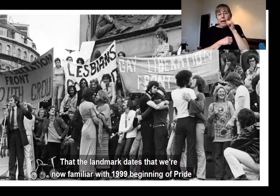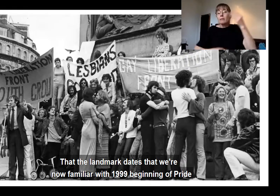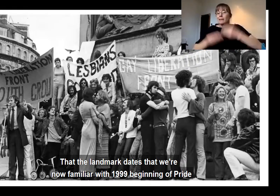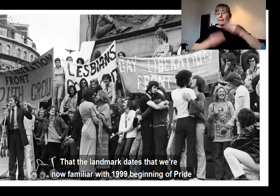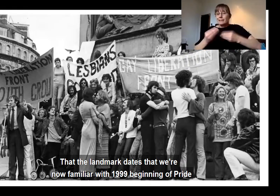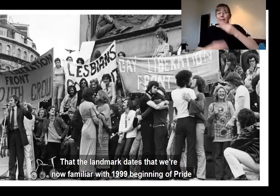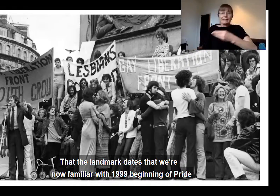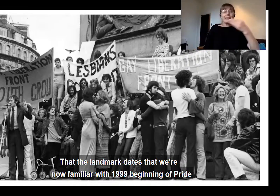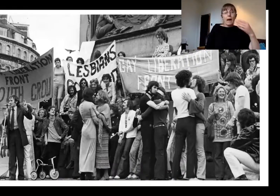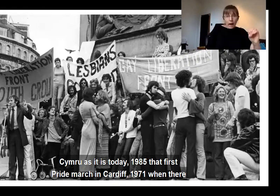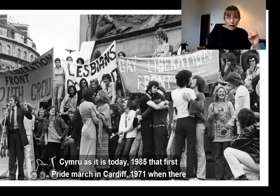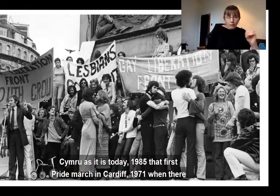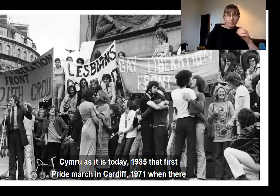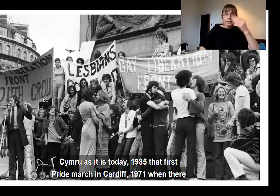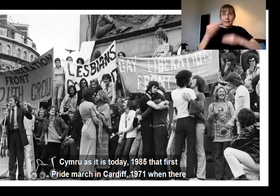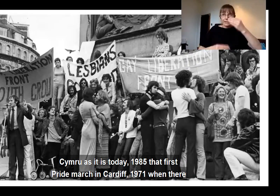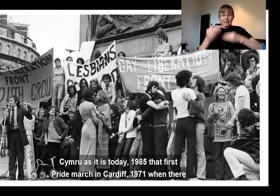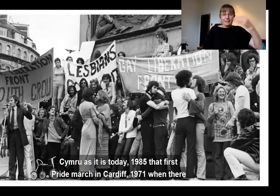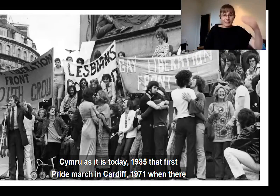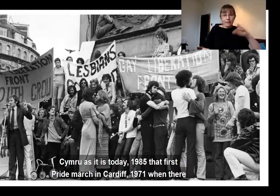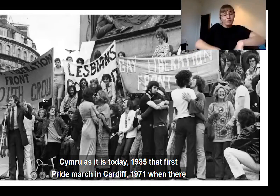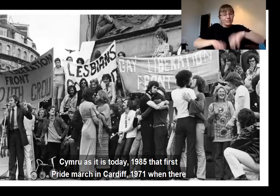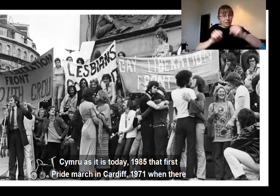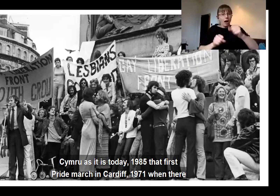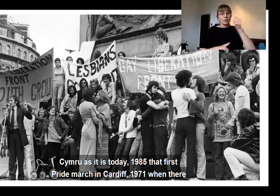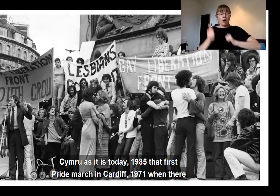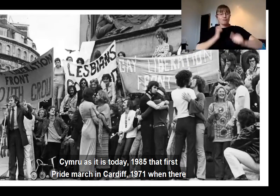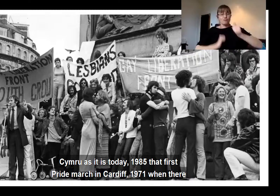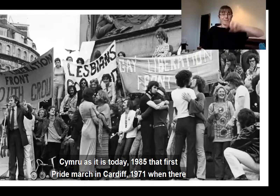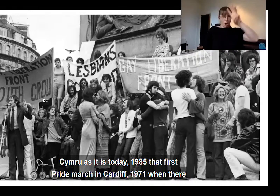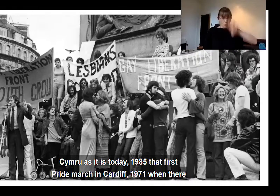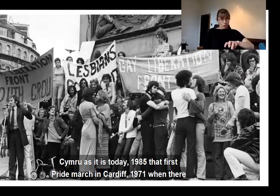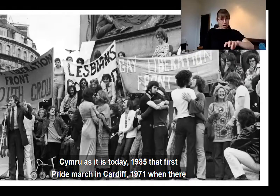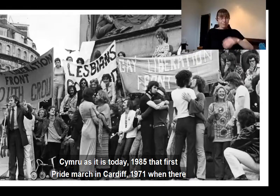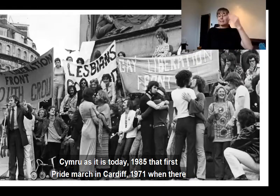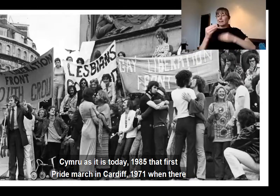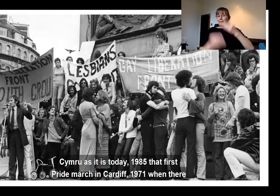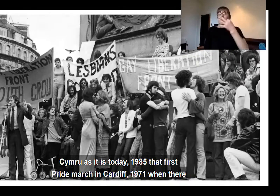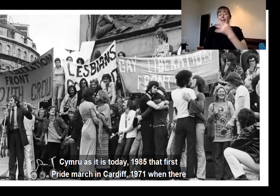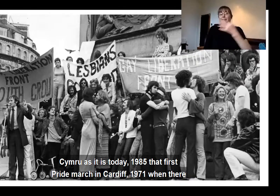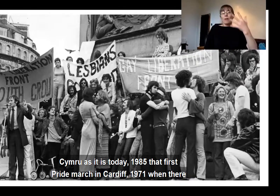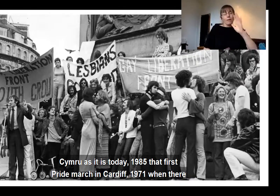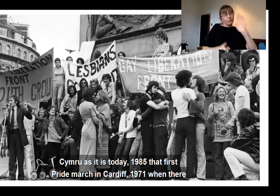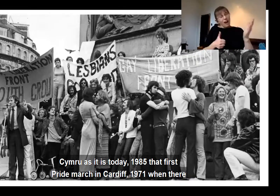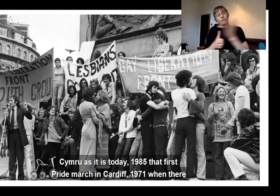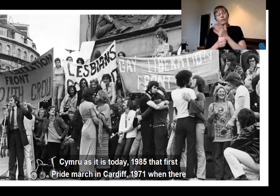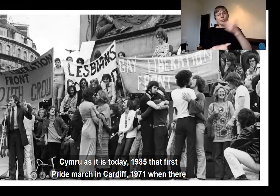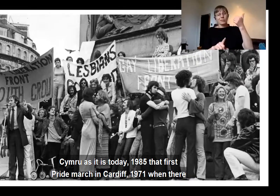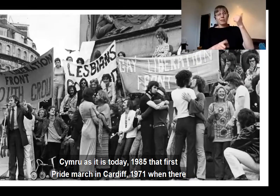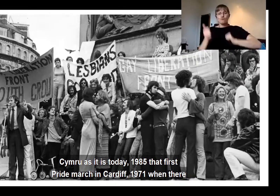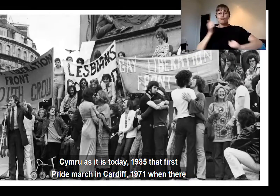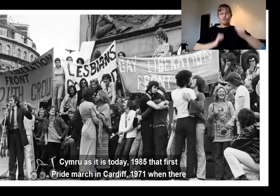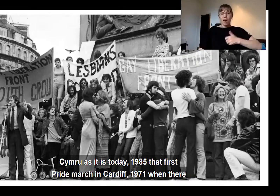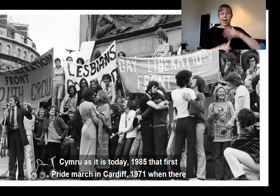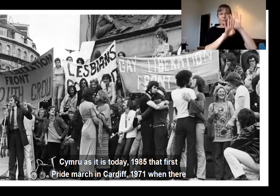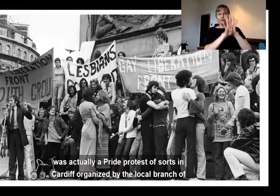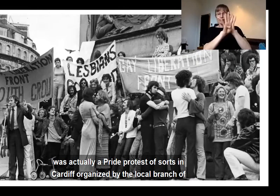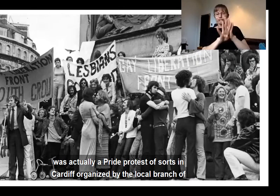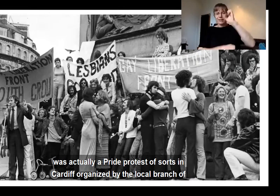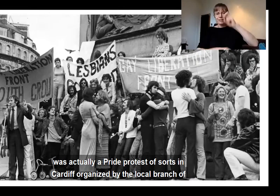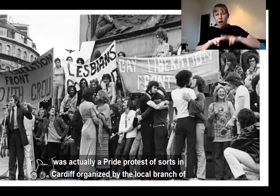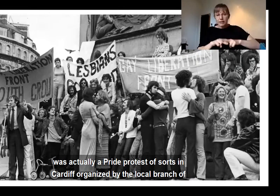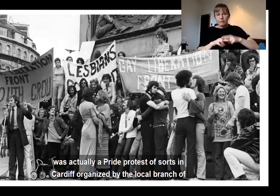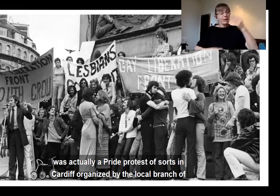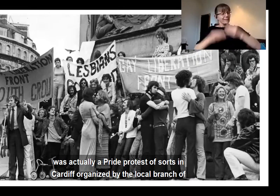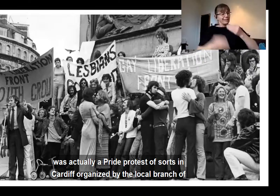1999, beginning of Pride Cymru as it is today, 1985, that first Pride March in Cardiff, 1971,